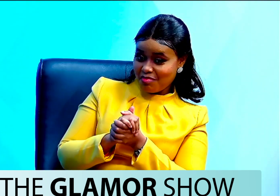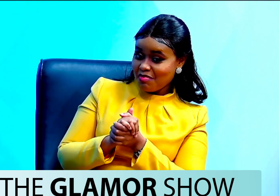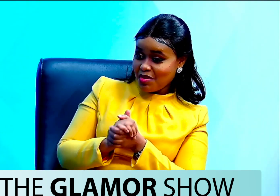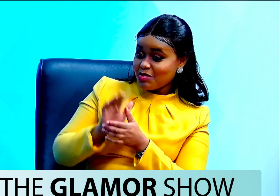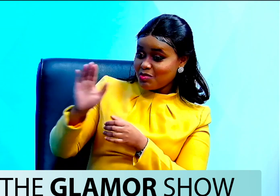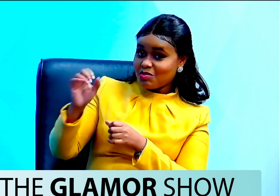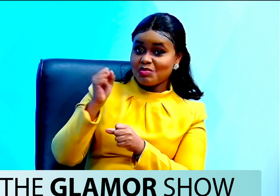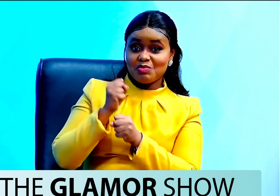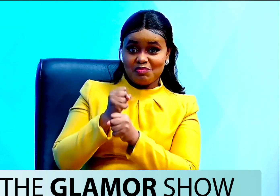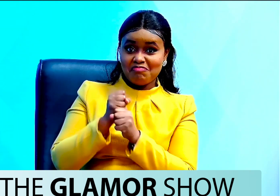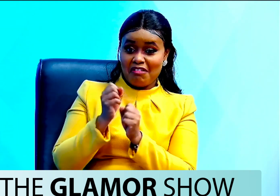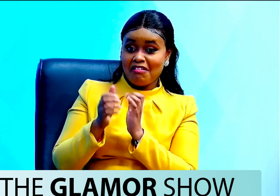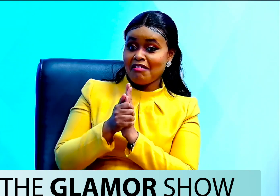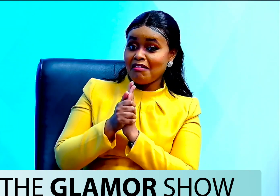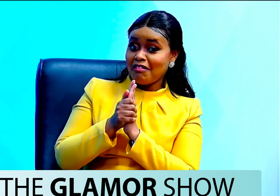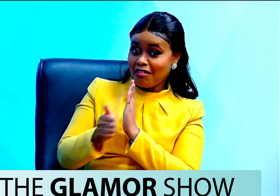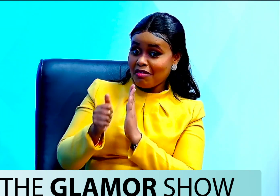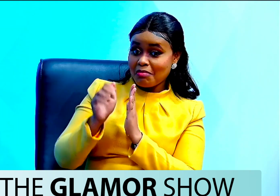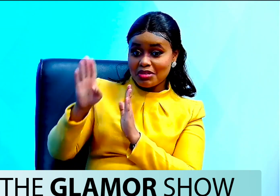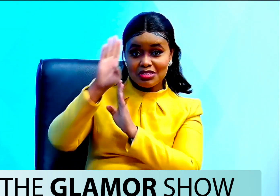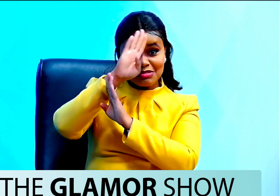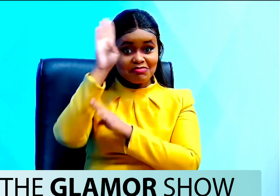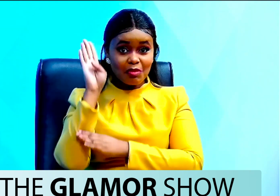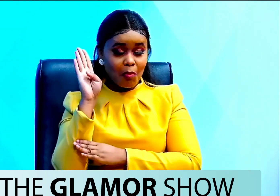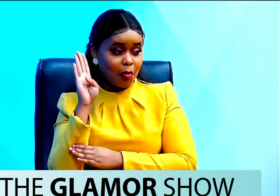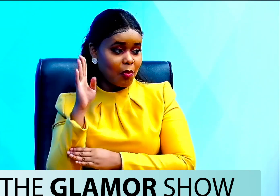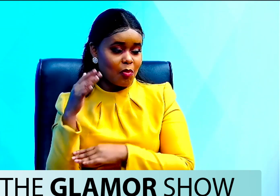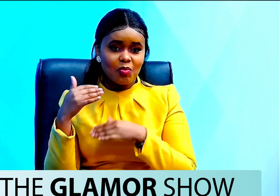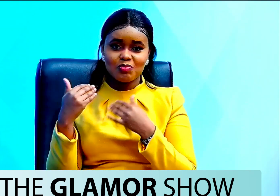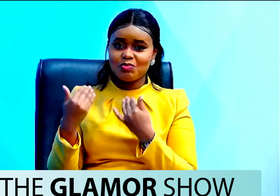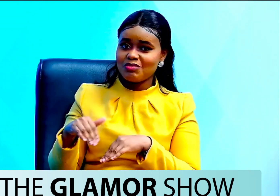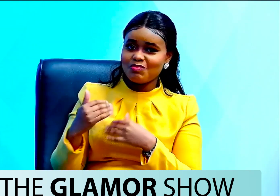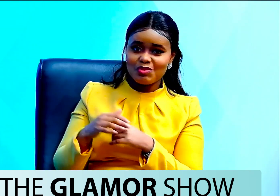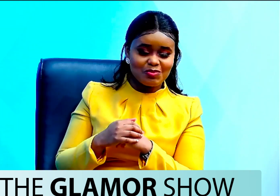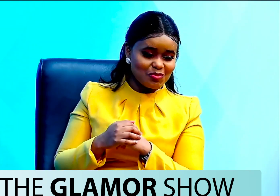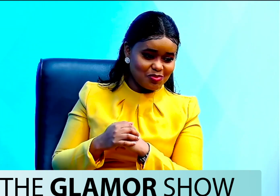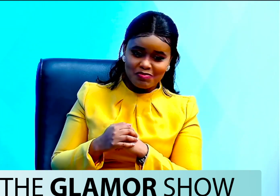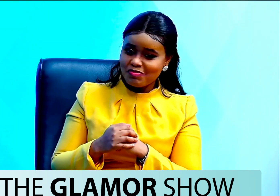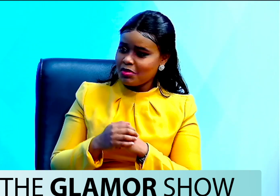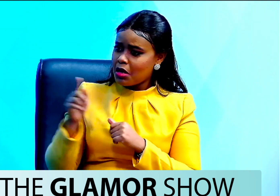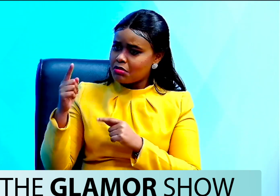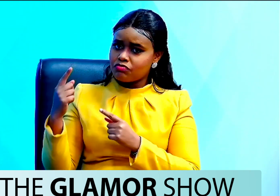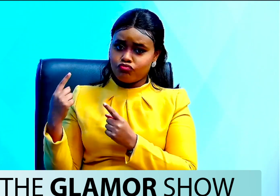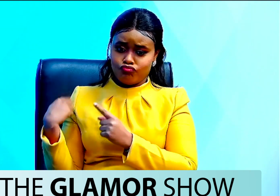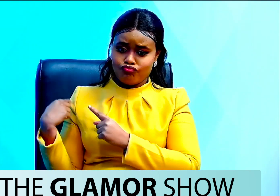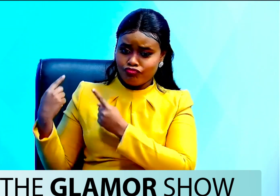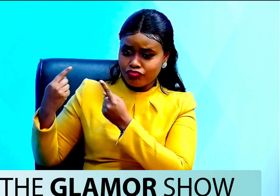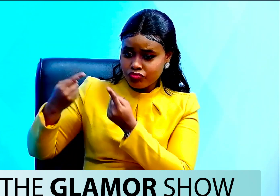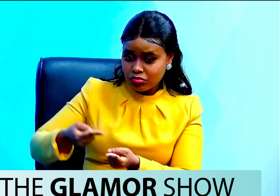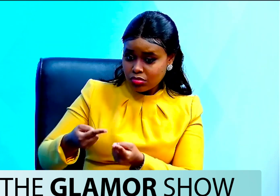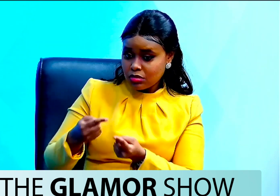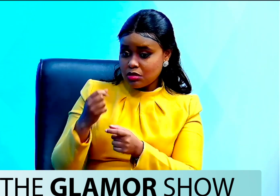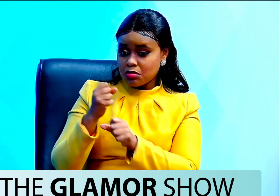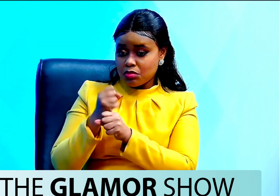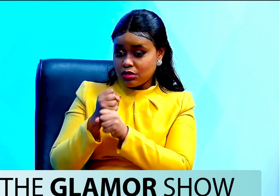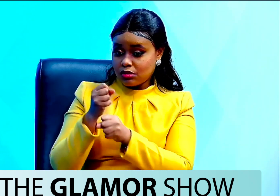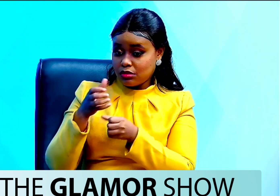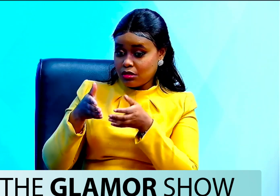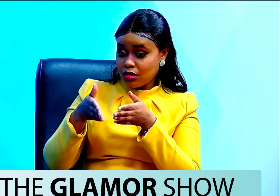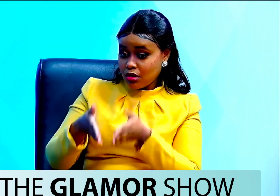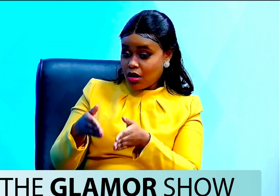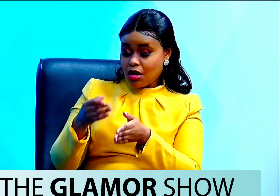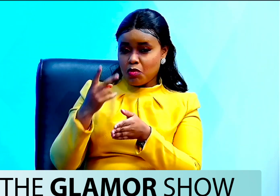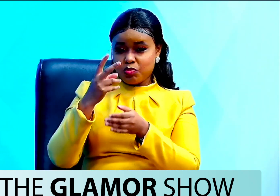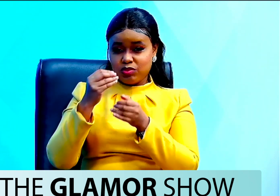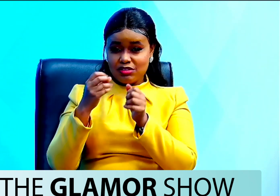Interesting. As you have heard, my viewer, you've really gotten to hear the industry which you're going to be talking about